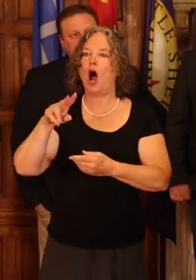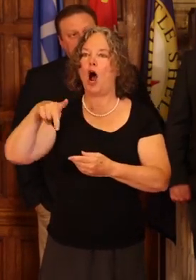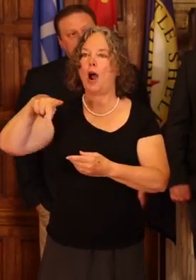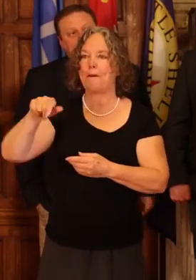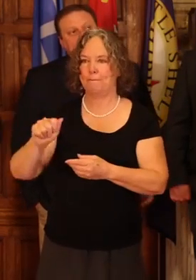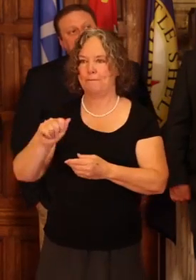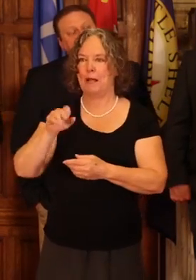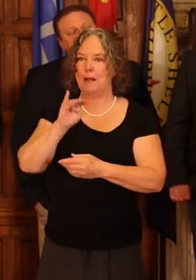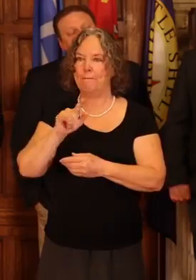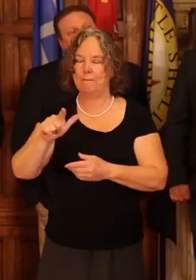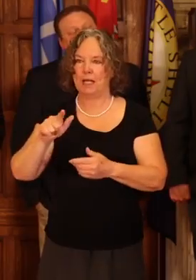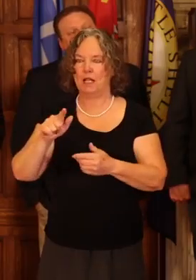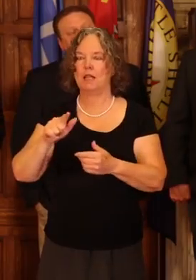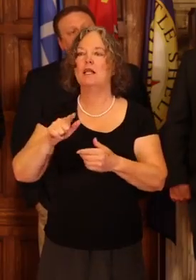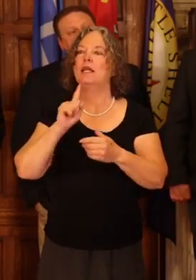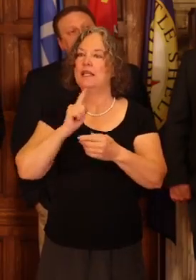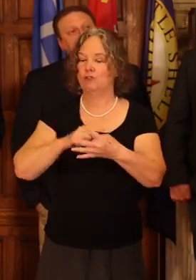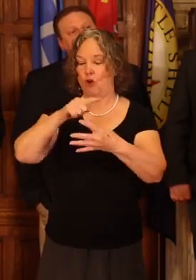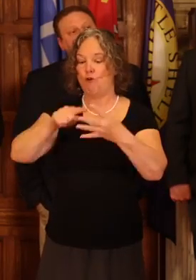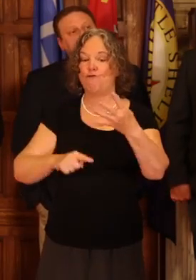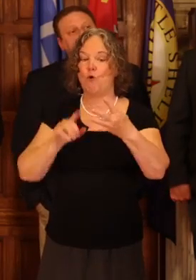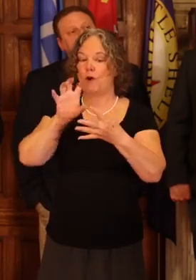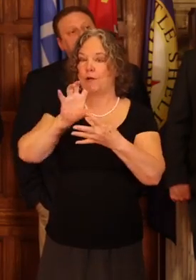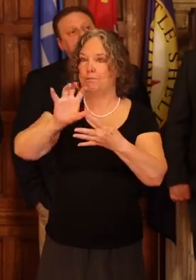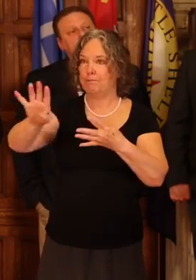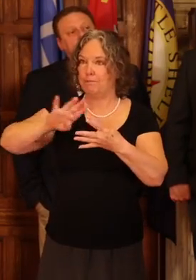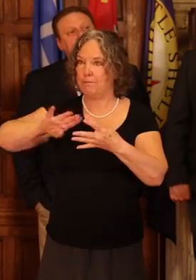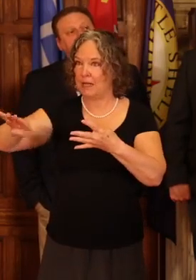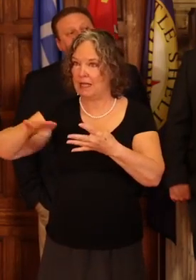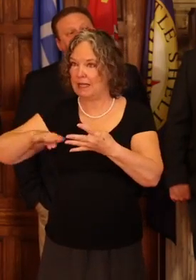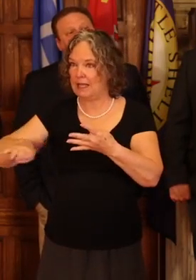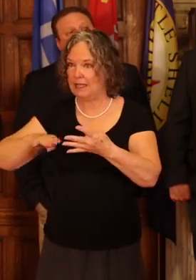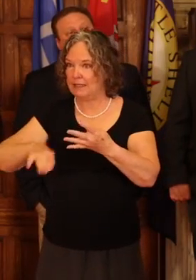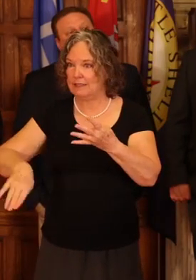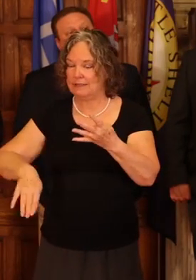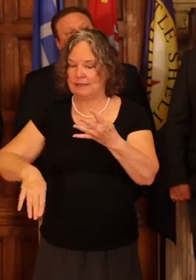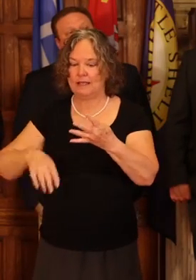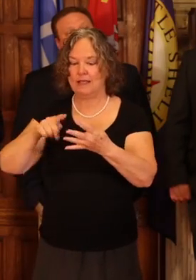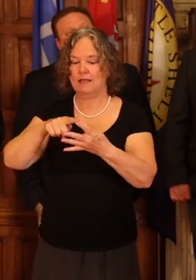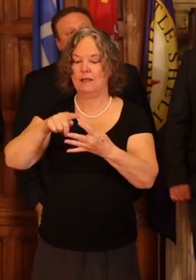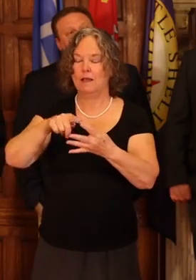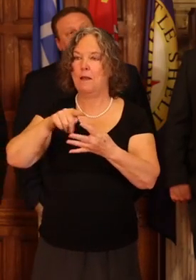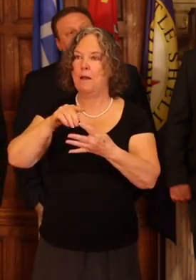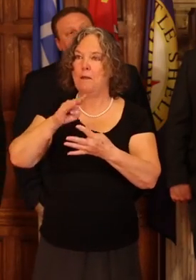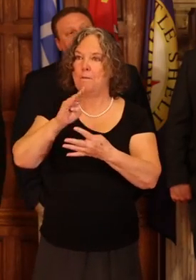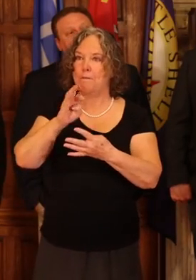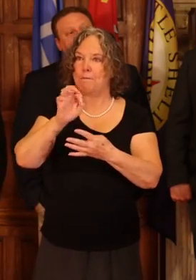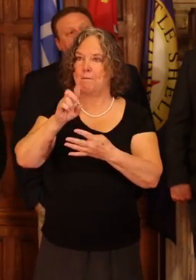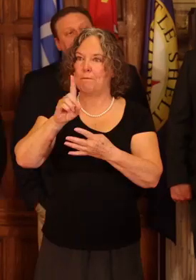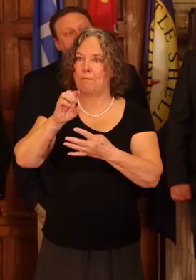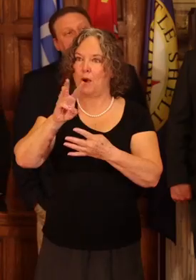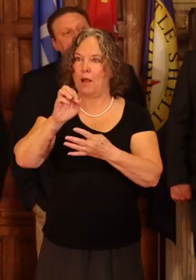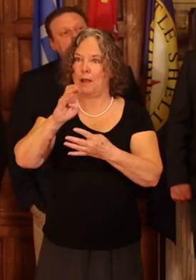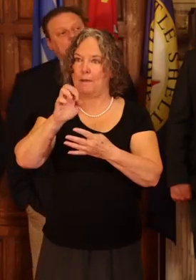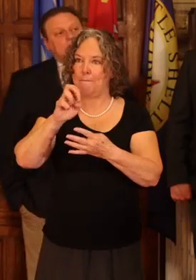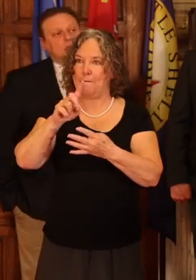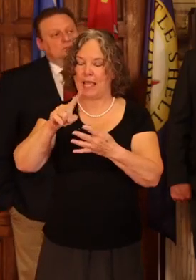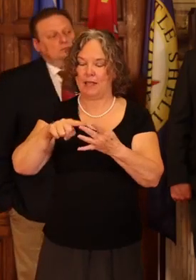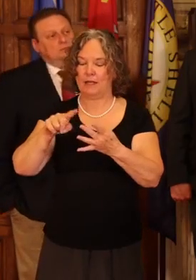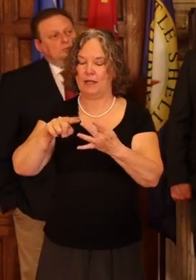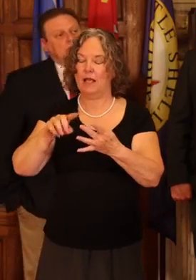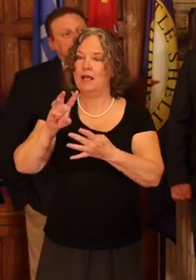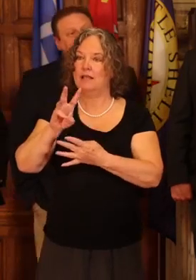4 buckets. Broadband is one of those buckets. The 632 creates a steering committee,